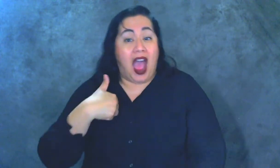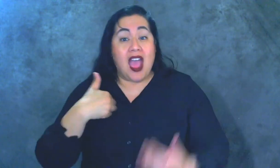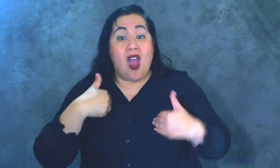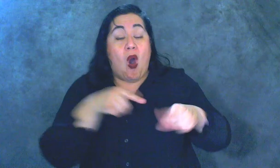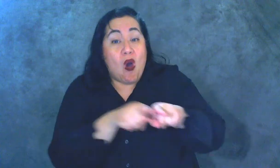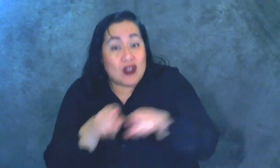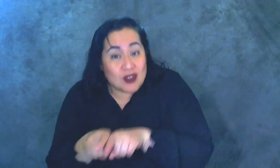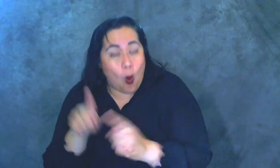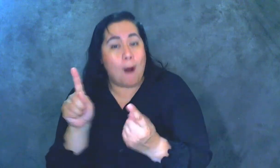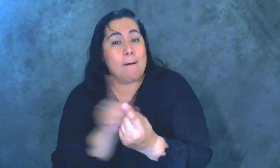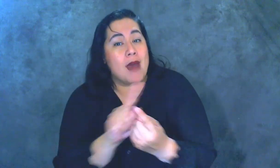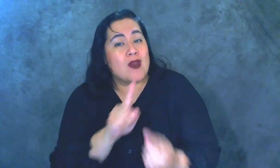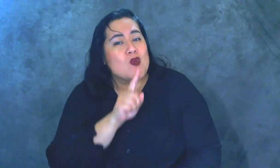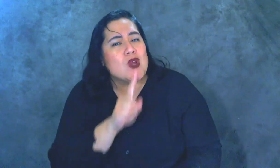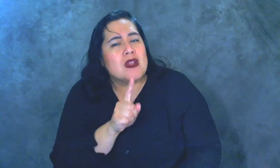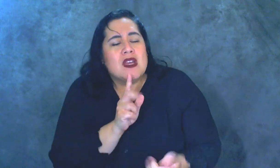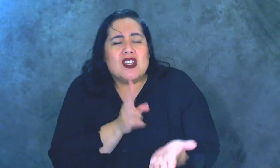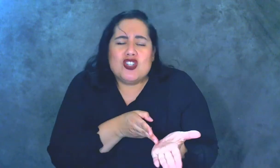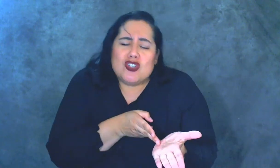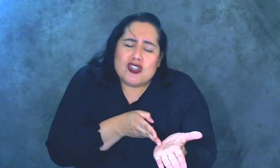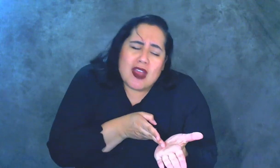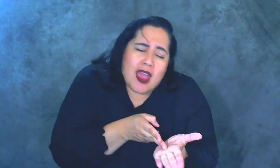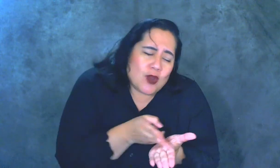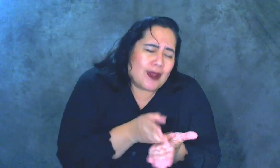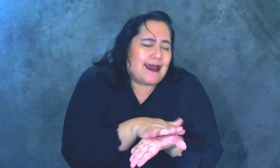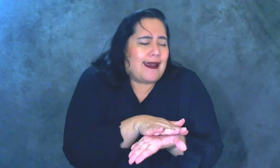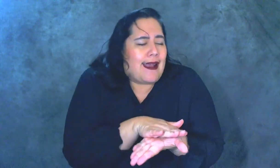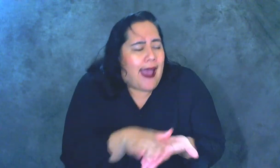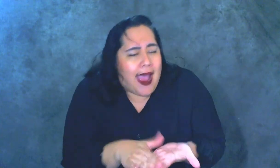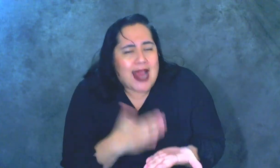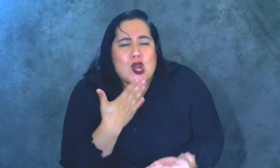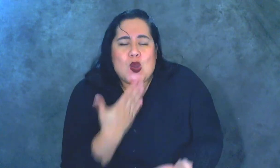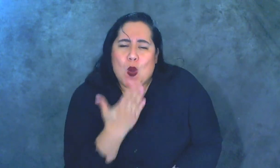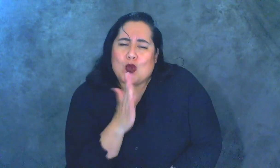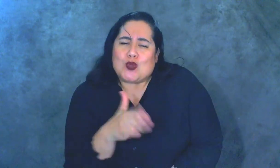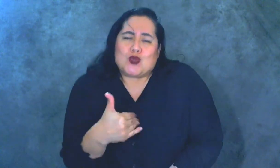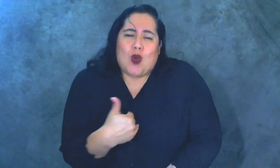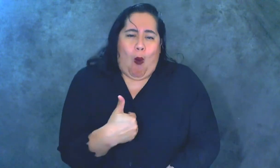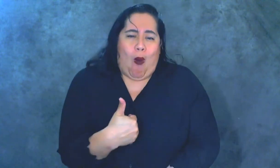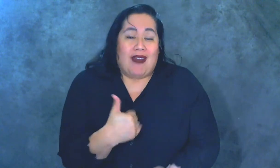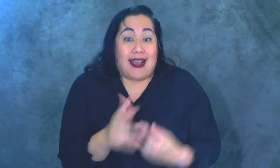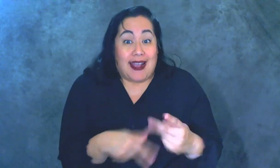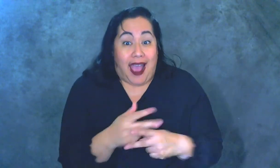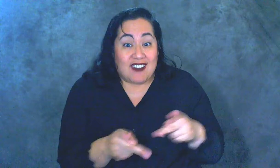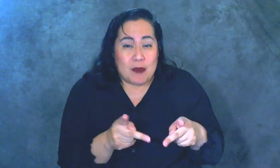met really genuinely kind and good souls, the kind of people you want in your